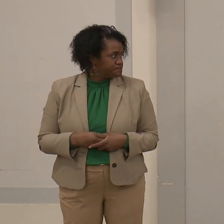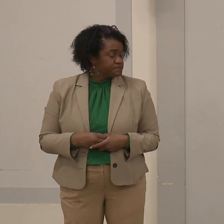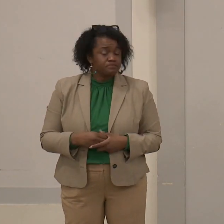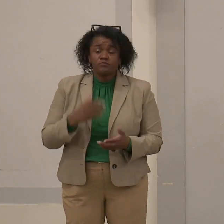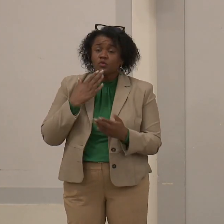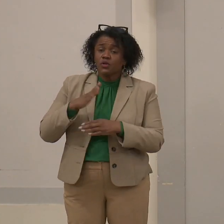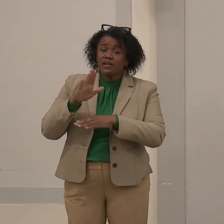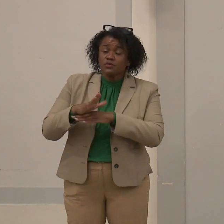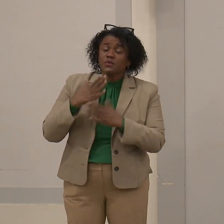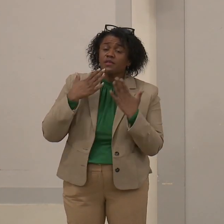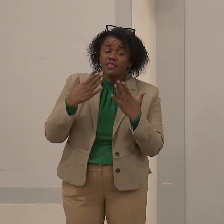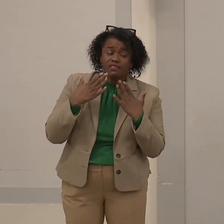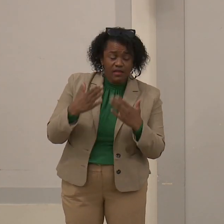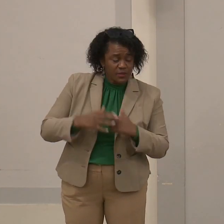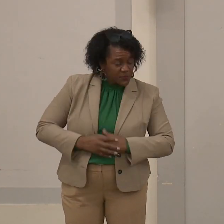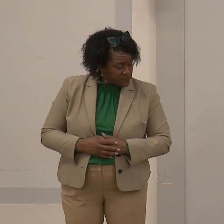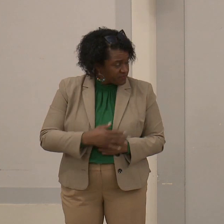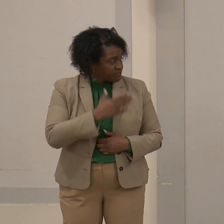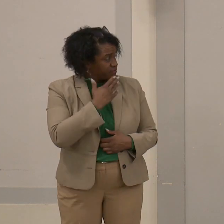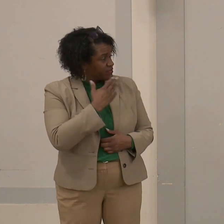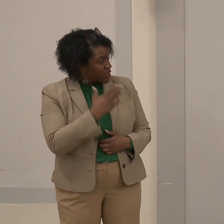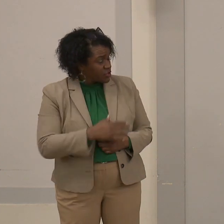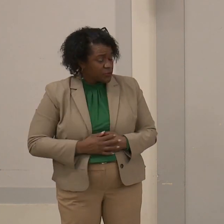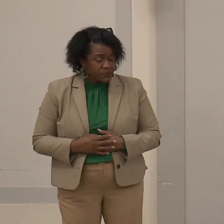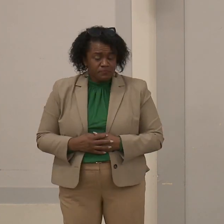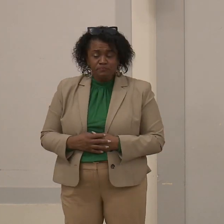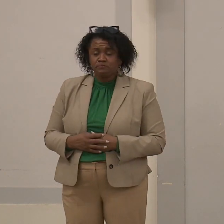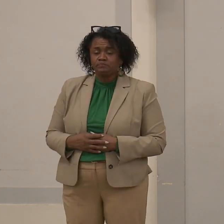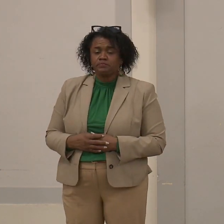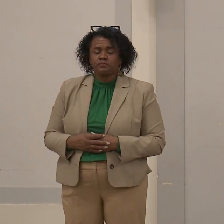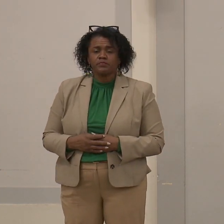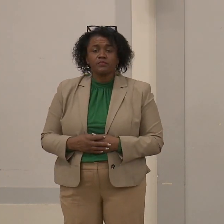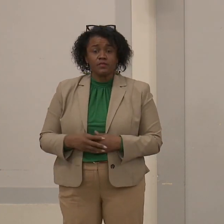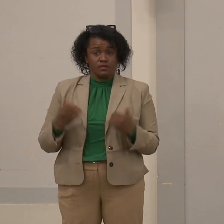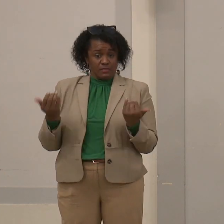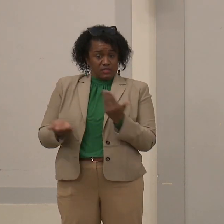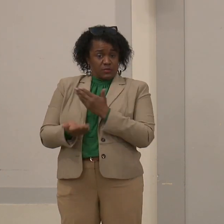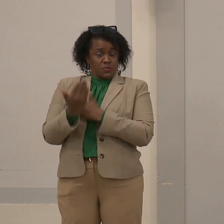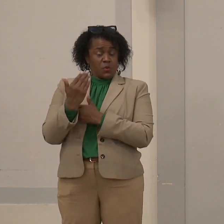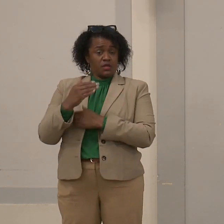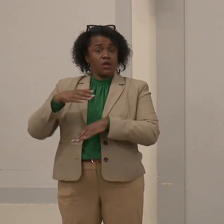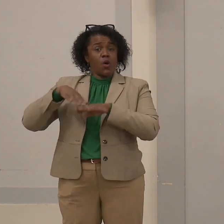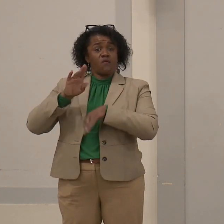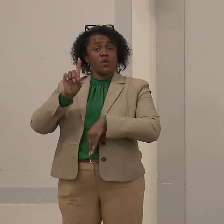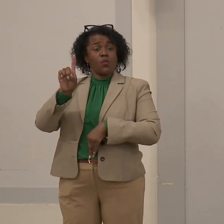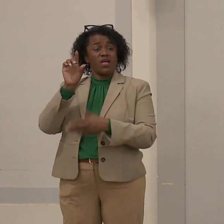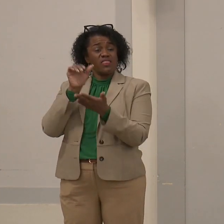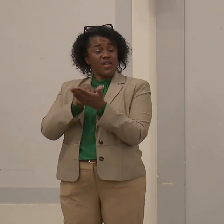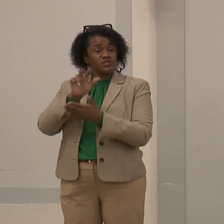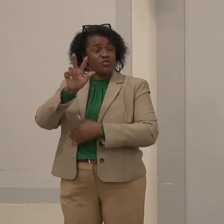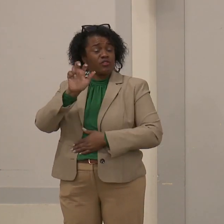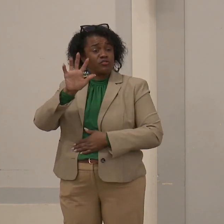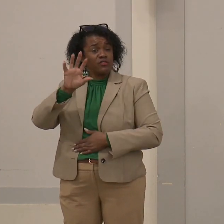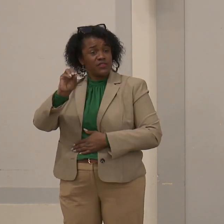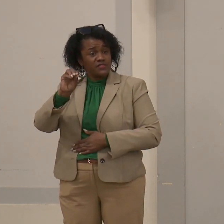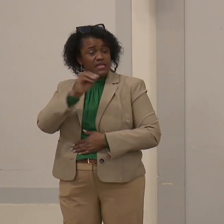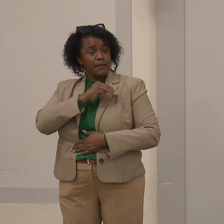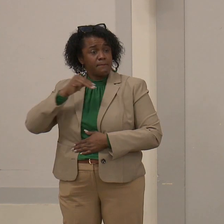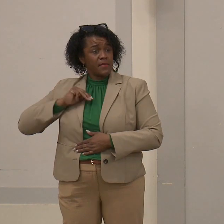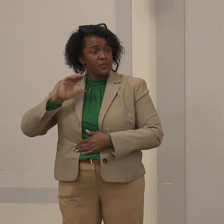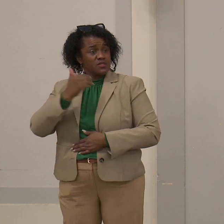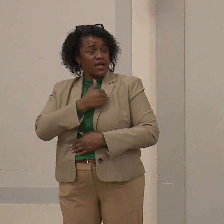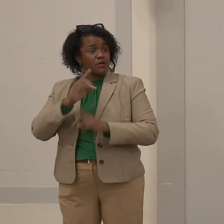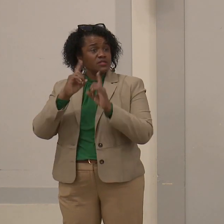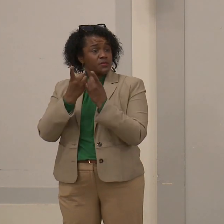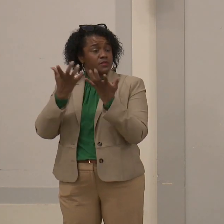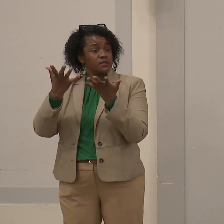Good afternoon, and thank you, Mr. Mayor and Commissioner Juraza. As of this morning, over 1,350 members of our department